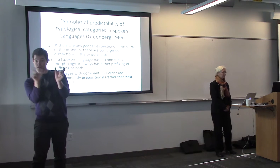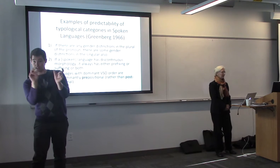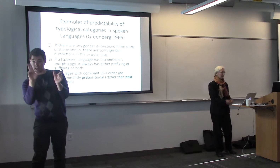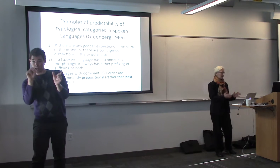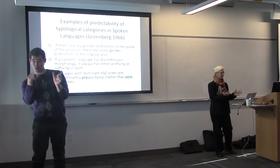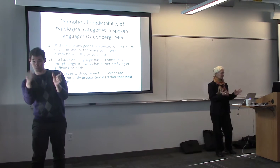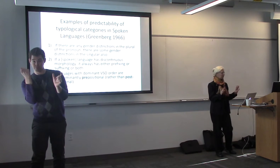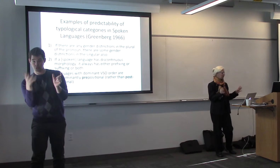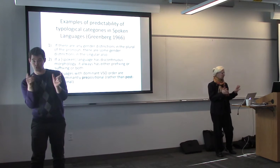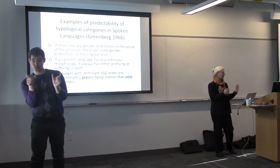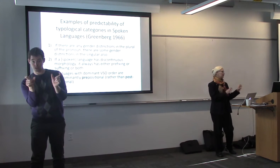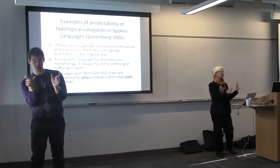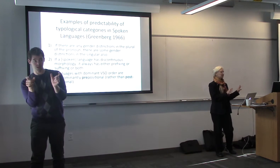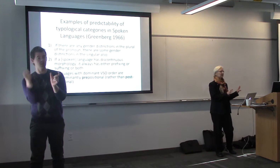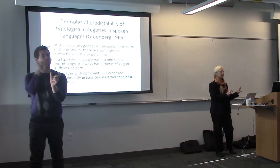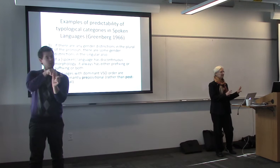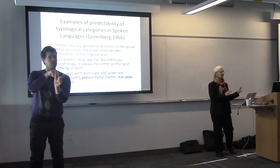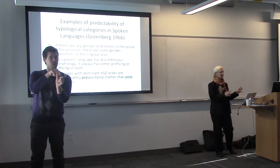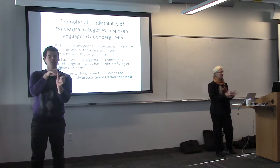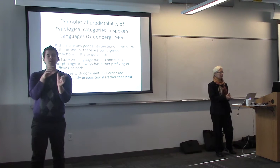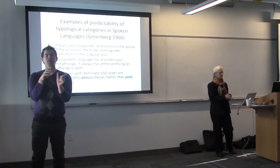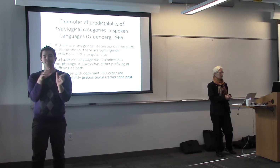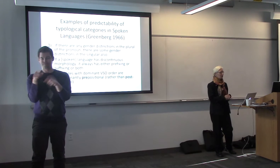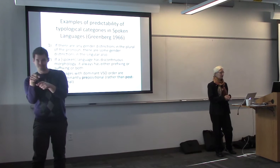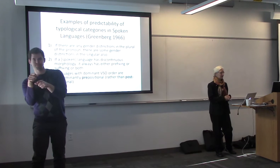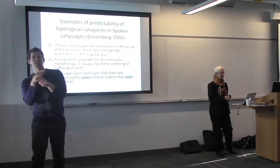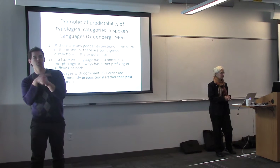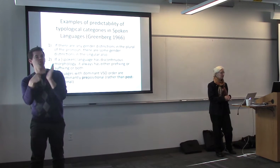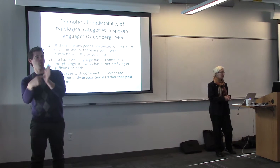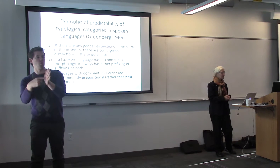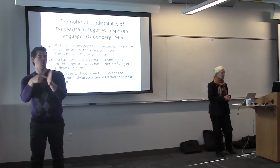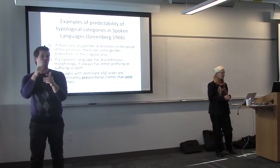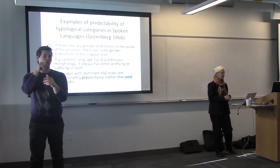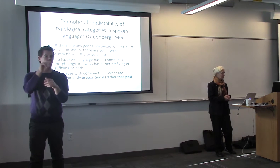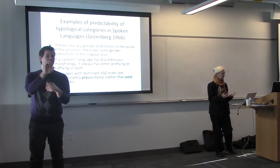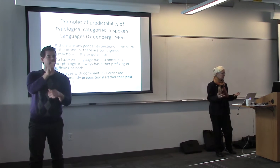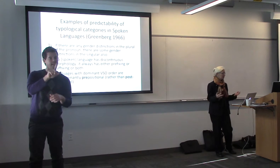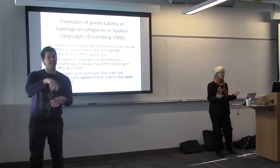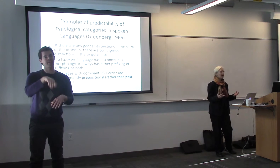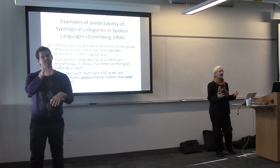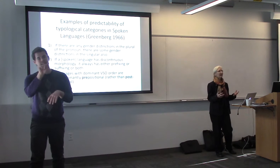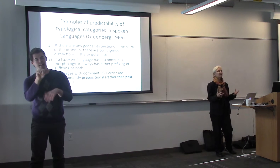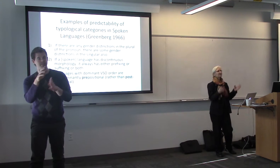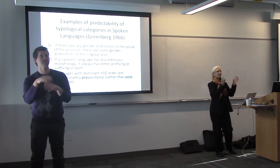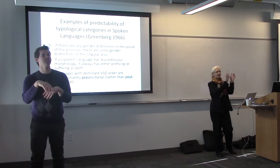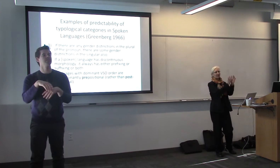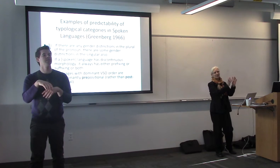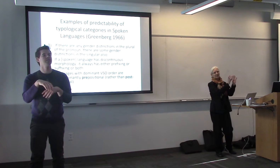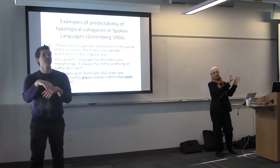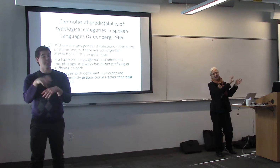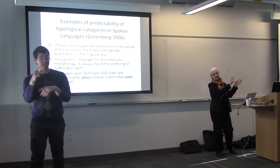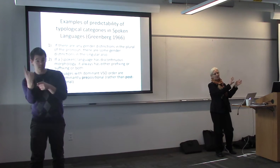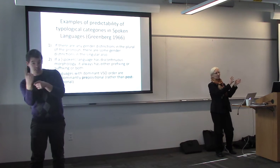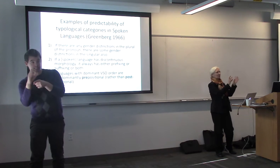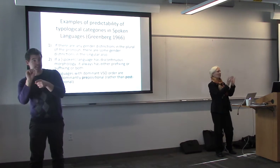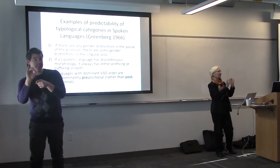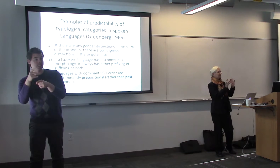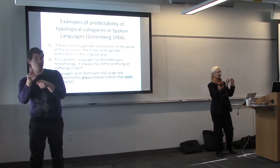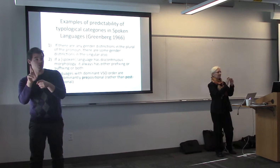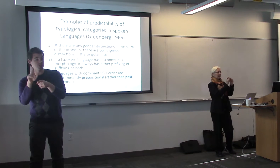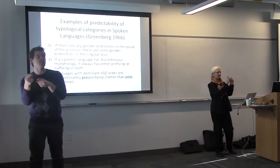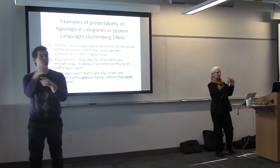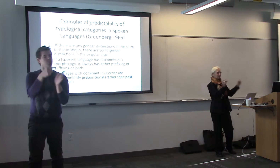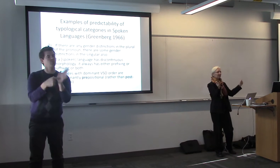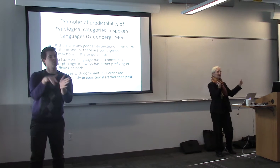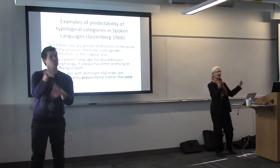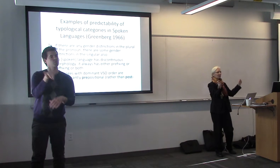If, and he was restricting his studies to spoken languages, if a spoken language has stems or